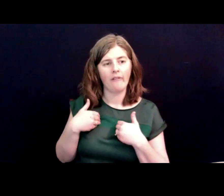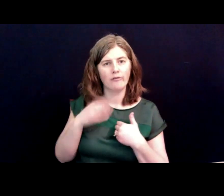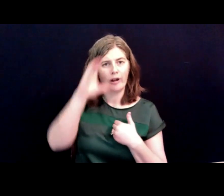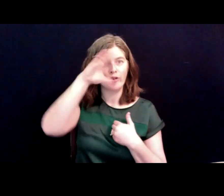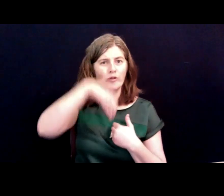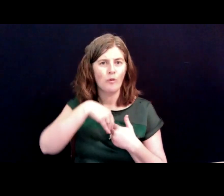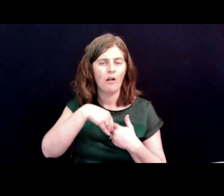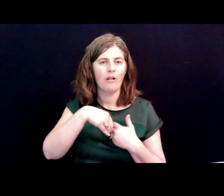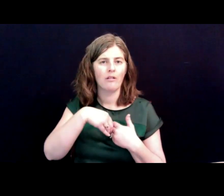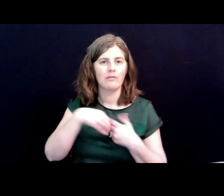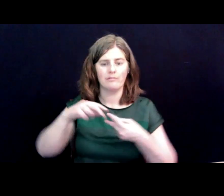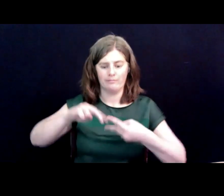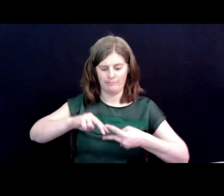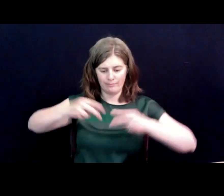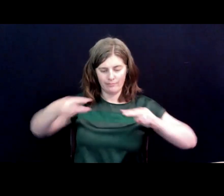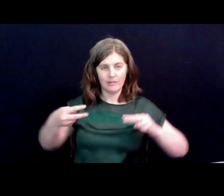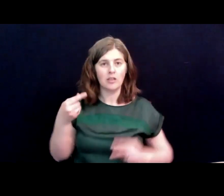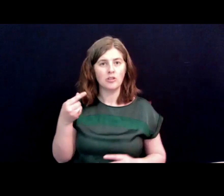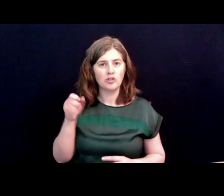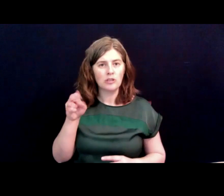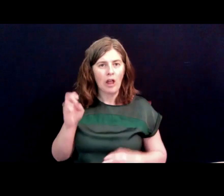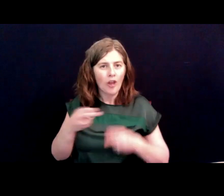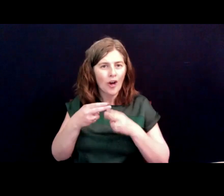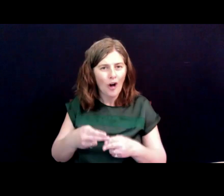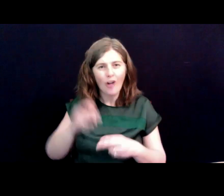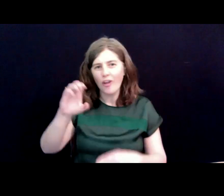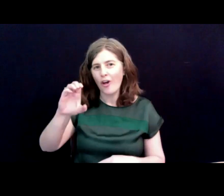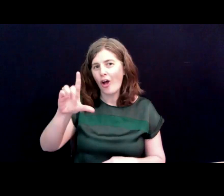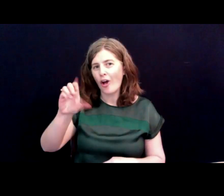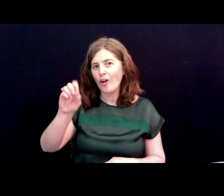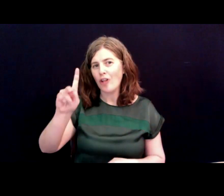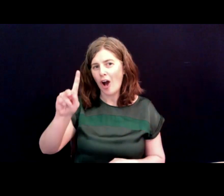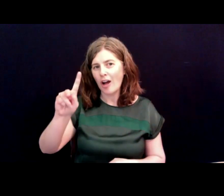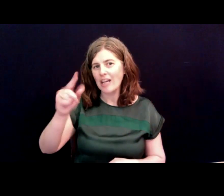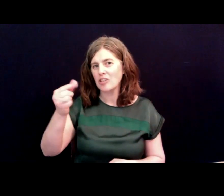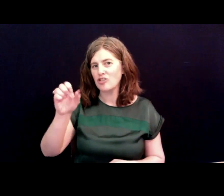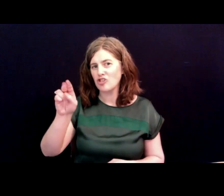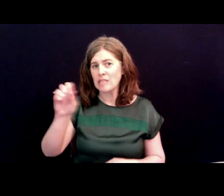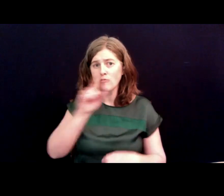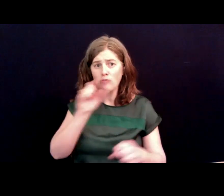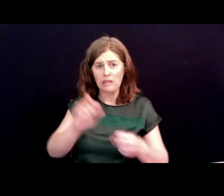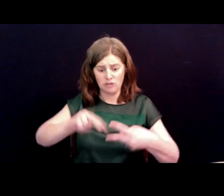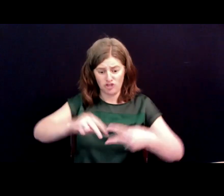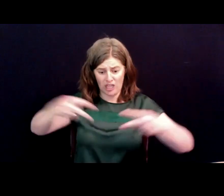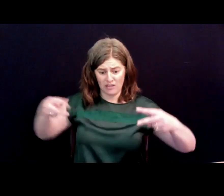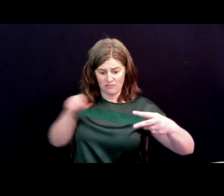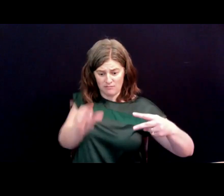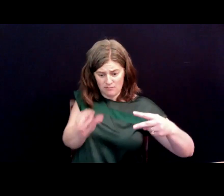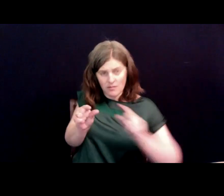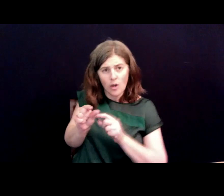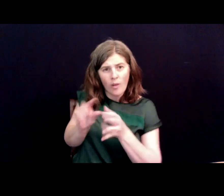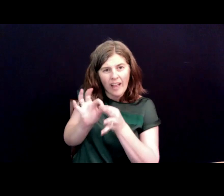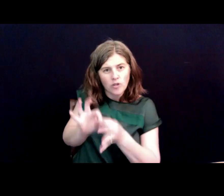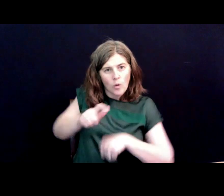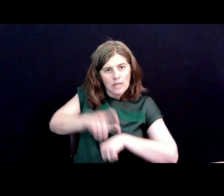unusual genes, they really are called clock genes, and there are others, but there really are clock genes. That's not a